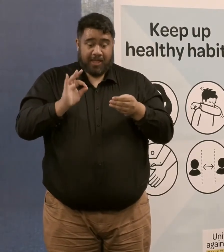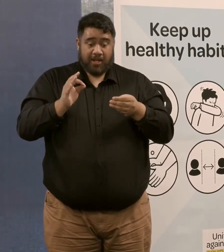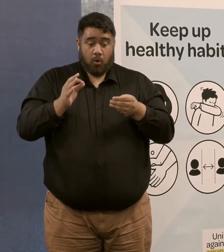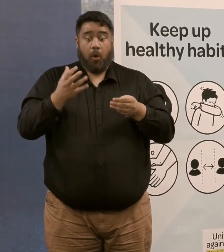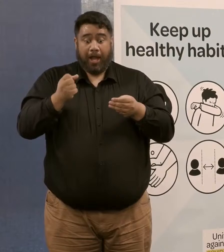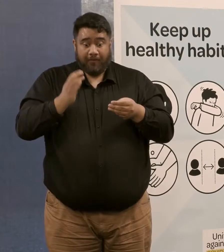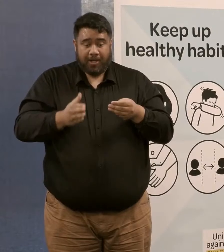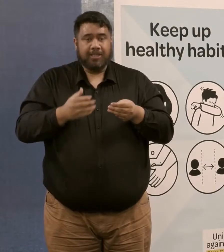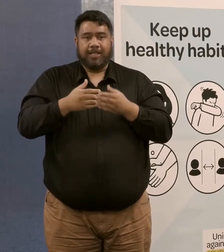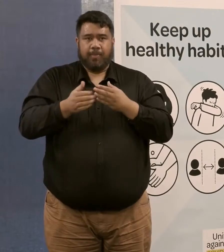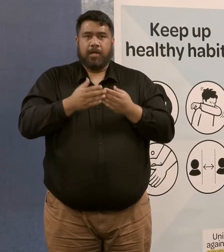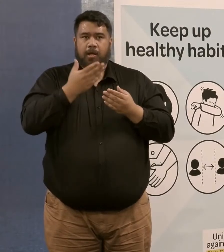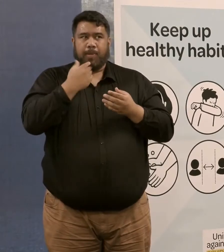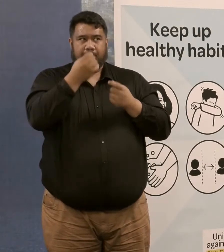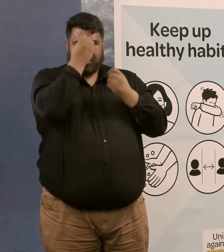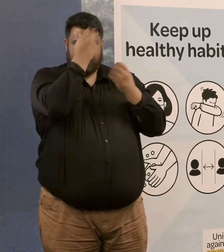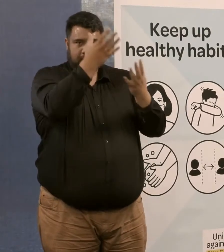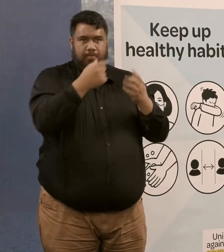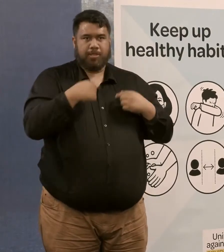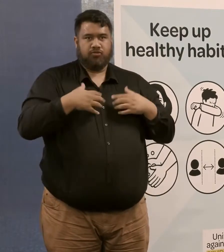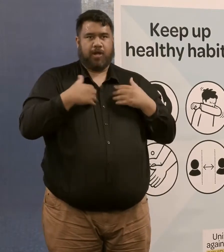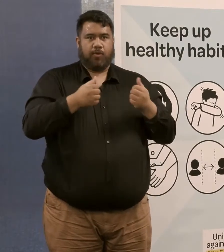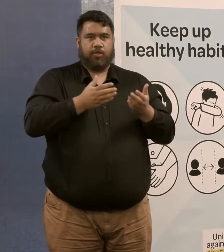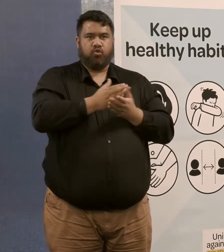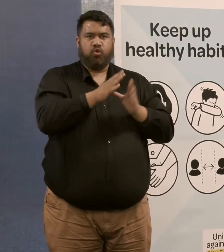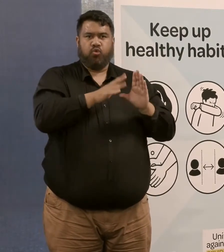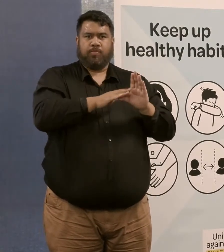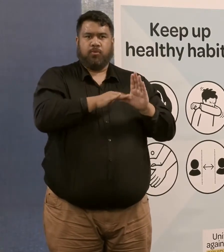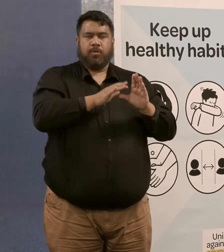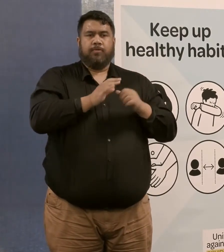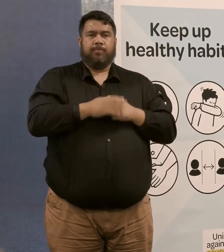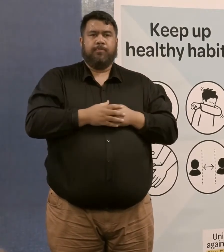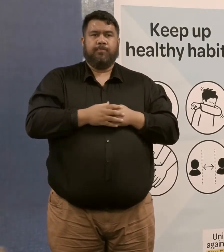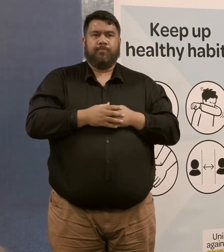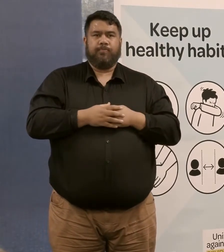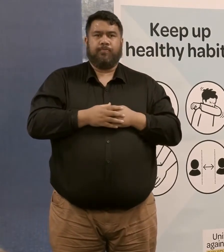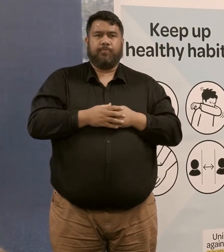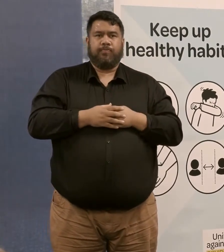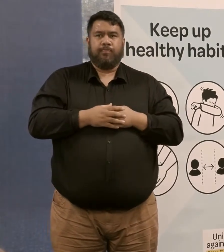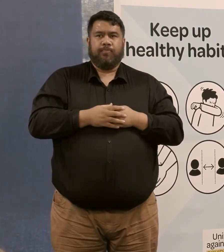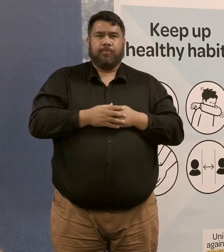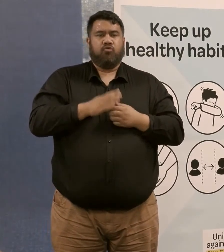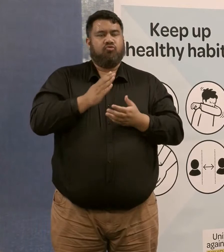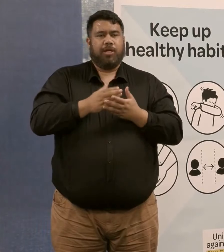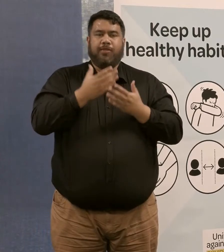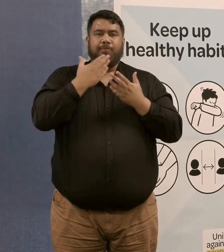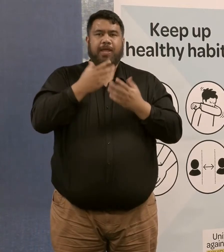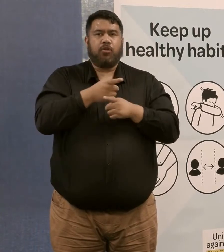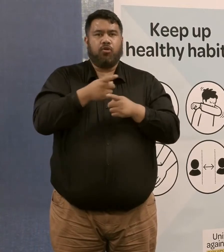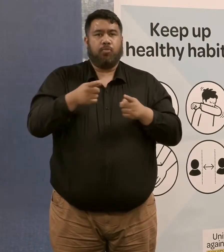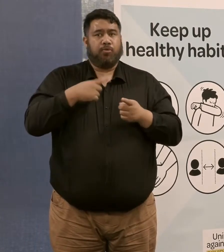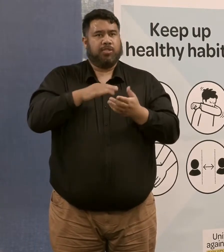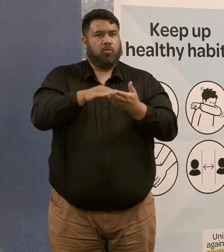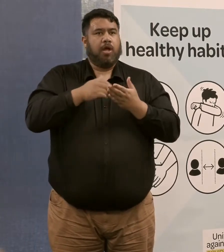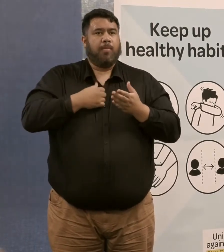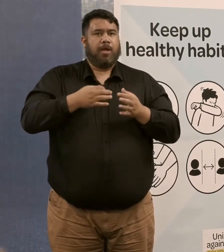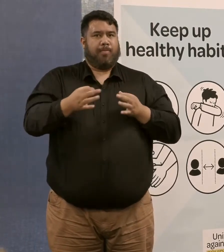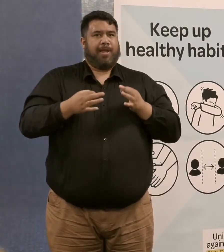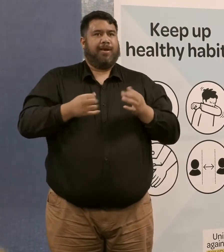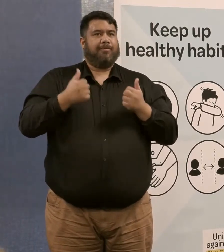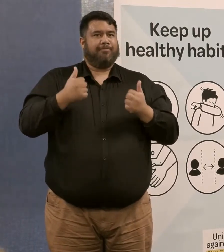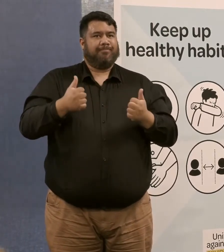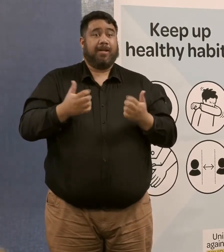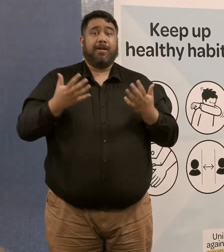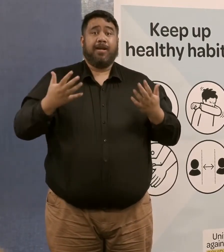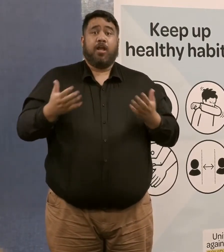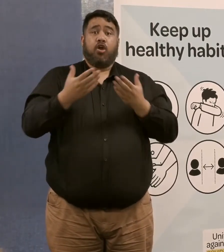To all those who have done so and continue to do so every day, thank you very much. It's absolutely important for our planning. So I'm happy now